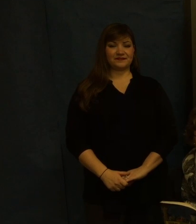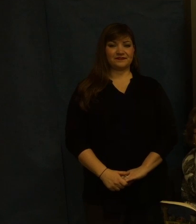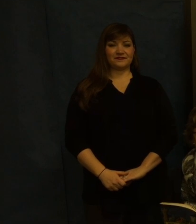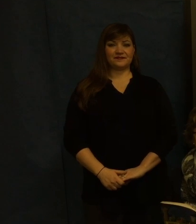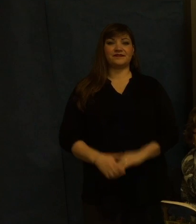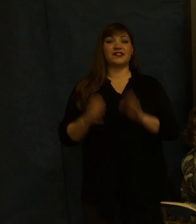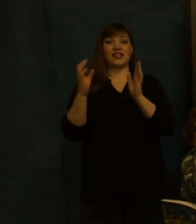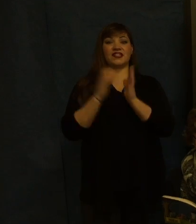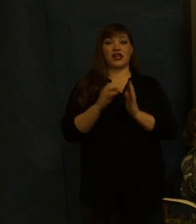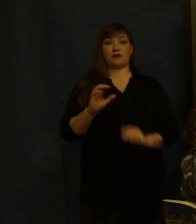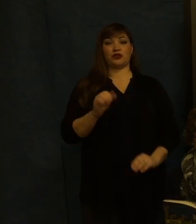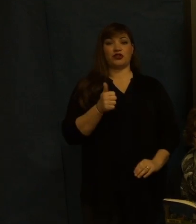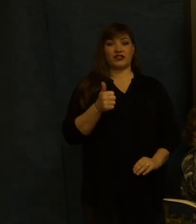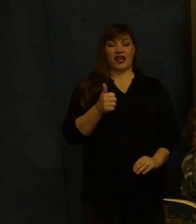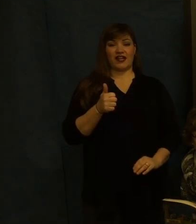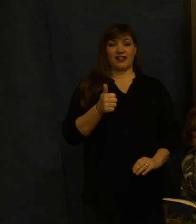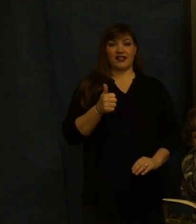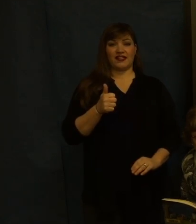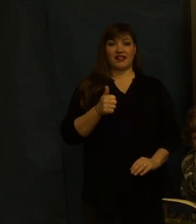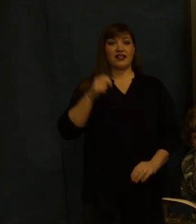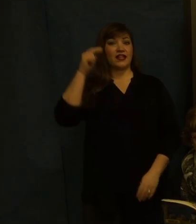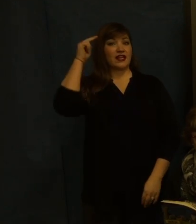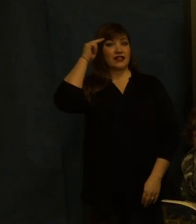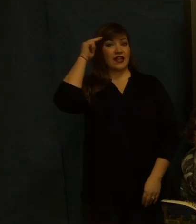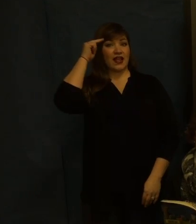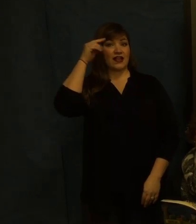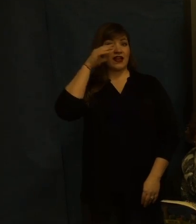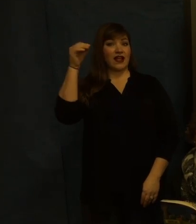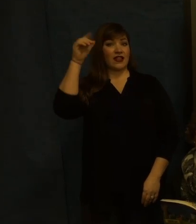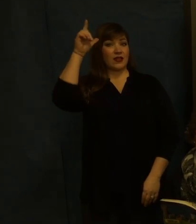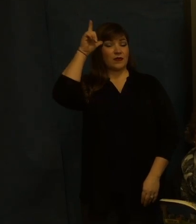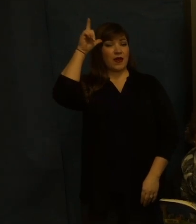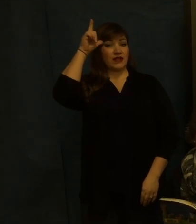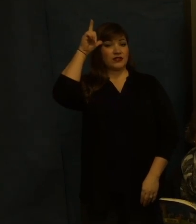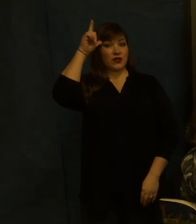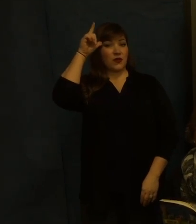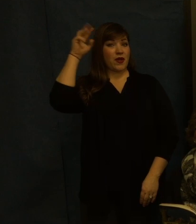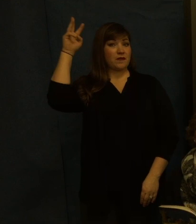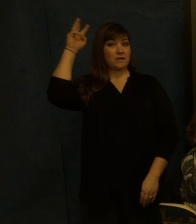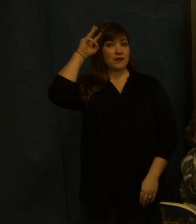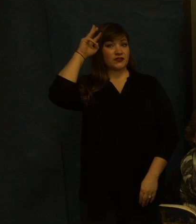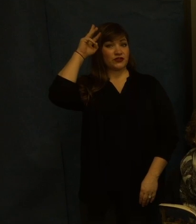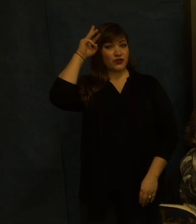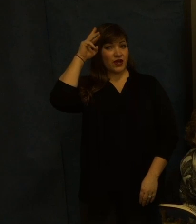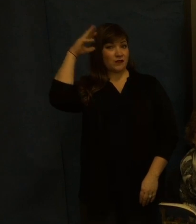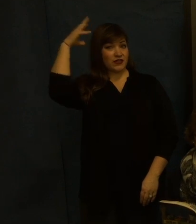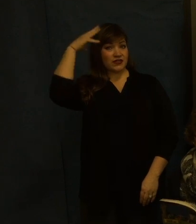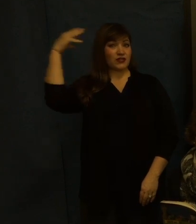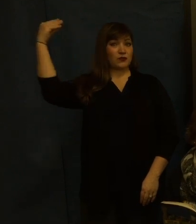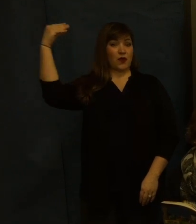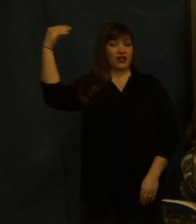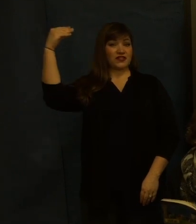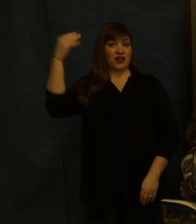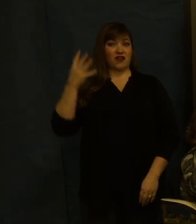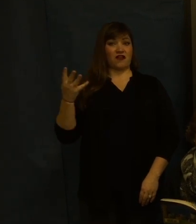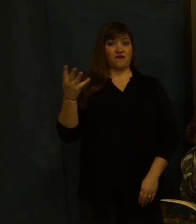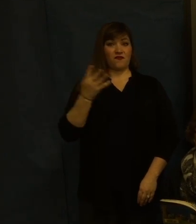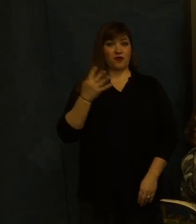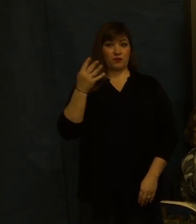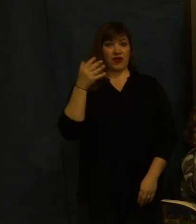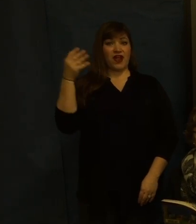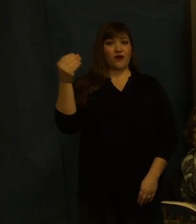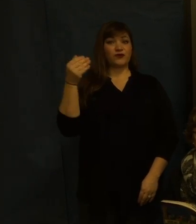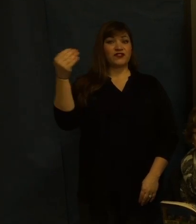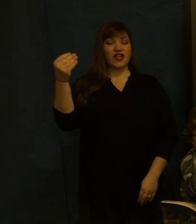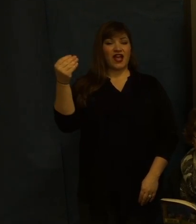Chapter 10 Ned and Lorenzo and Mr. and Mrs. Watson all went outside. Eugenia